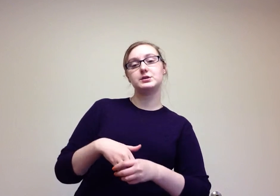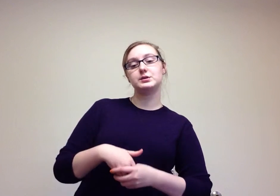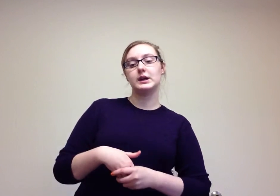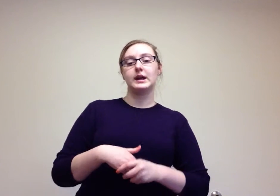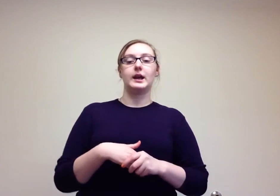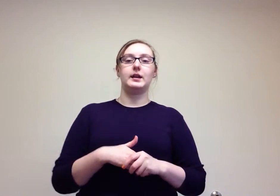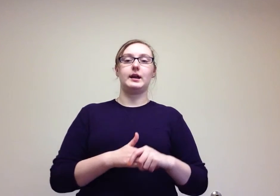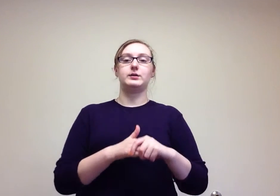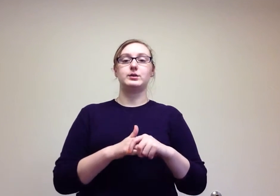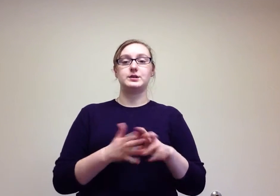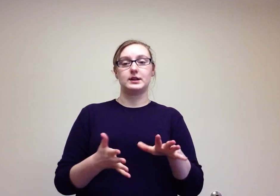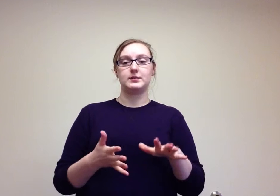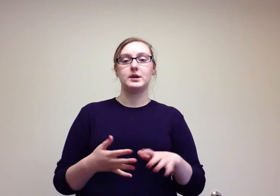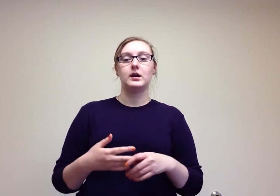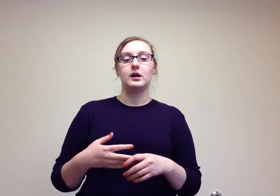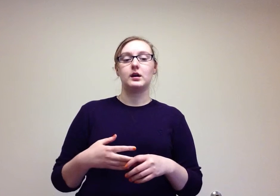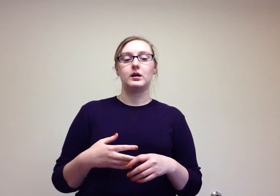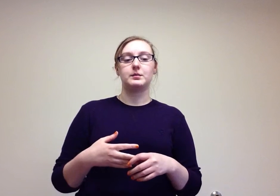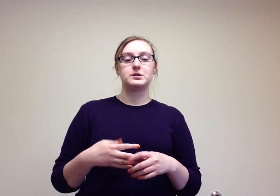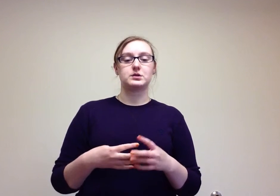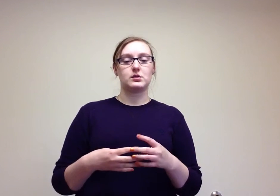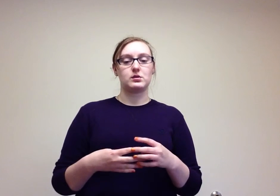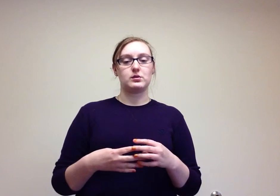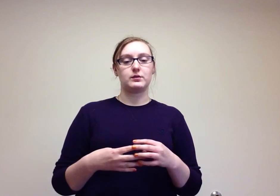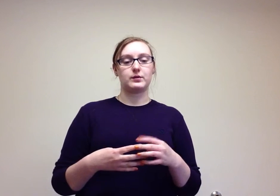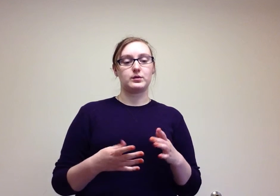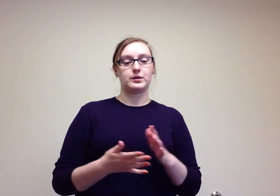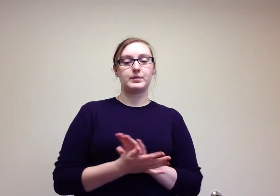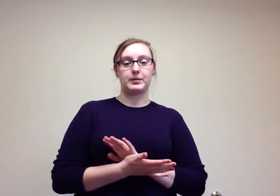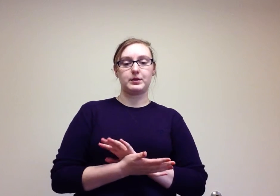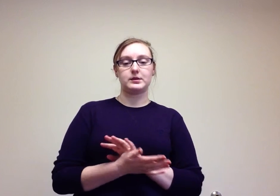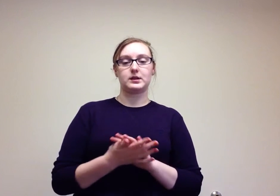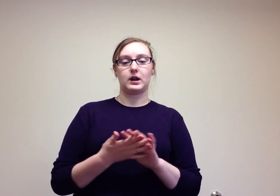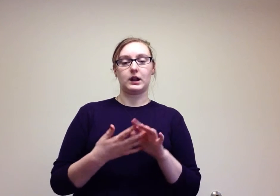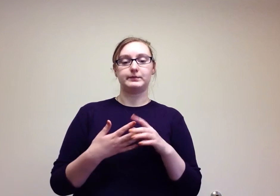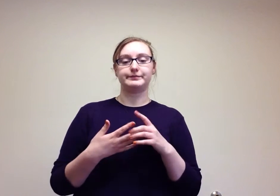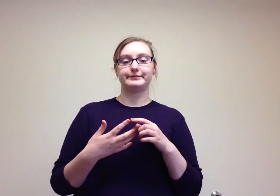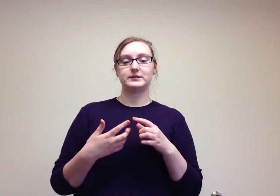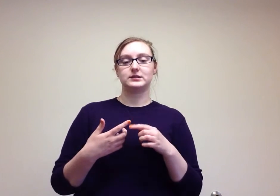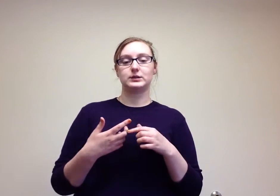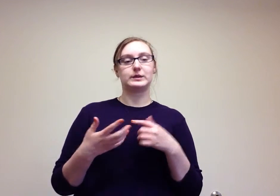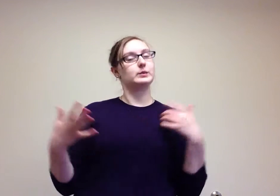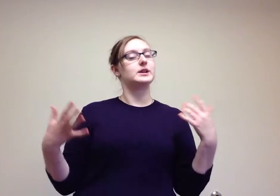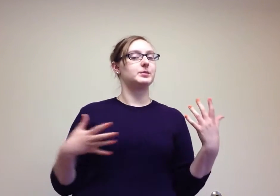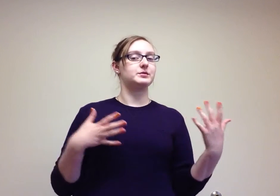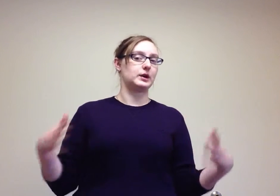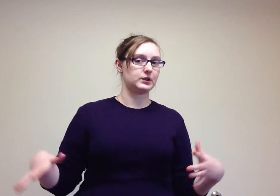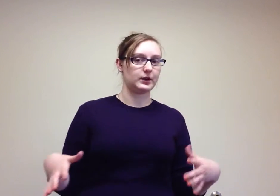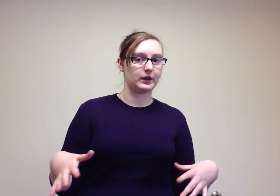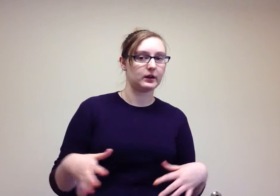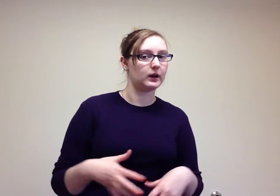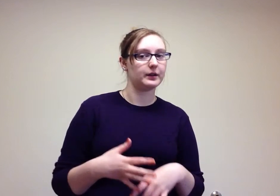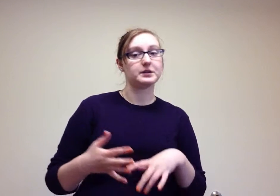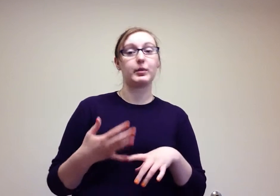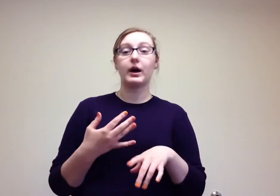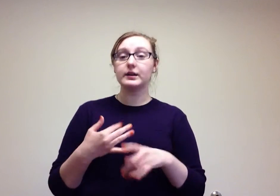you, and how to actually take them. So for your papers, what type of drugs are there? There's pot,